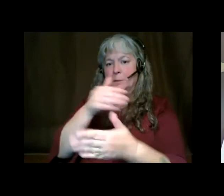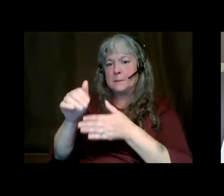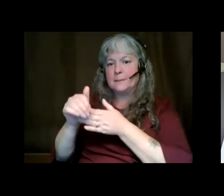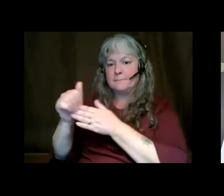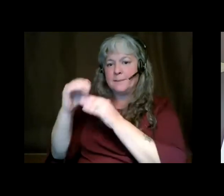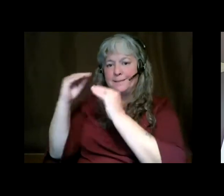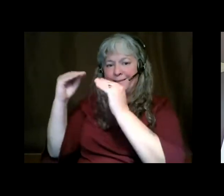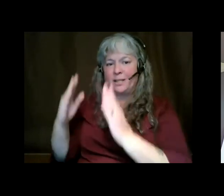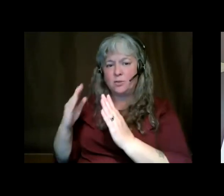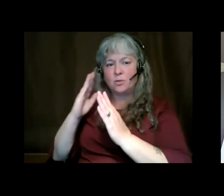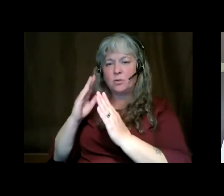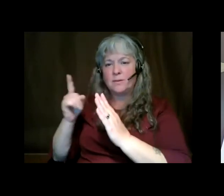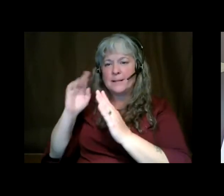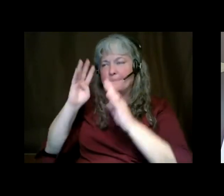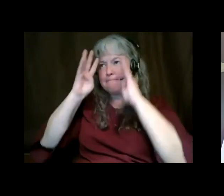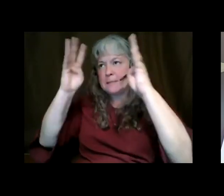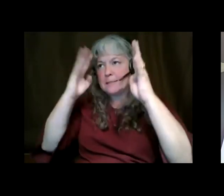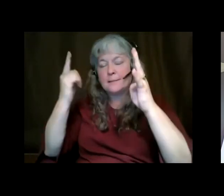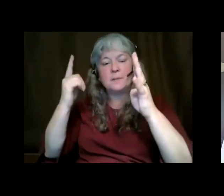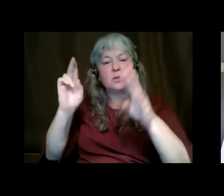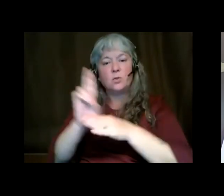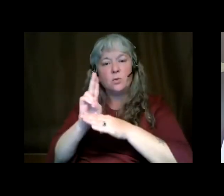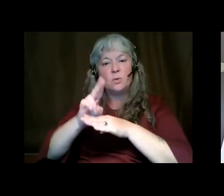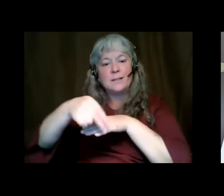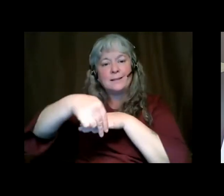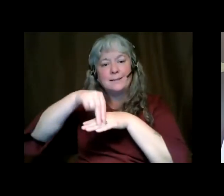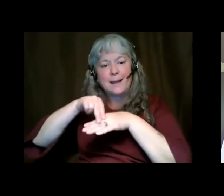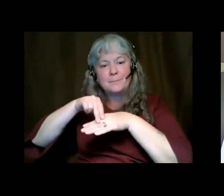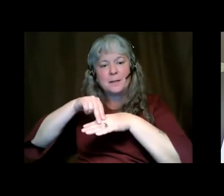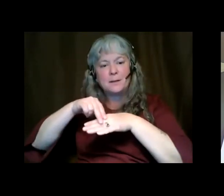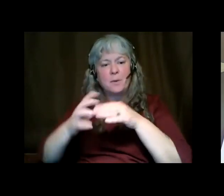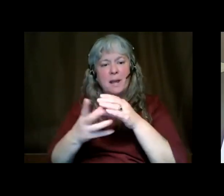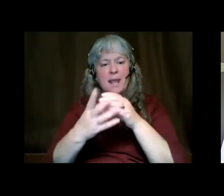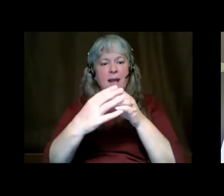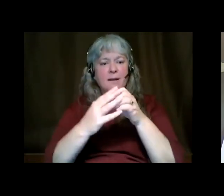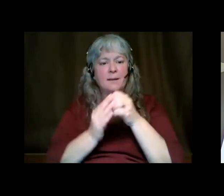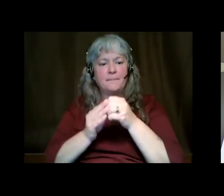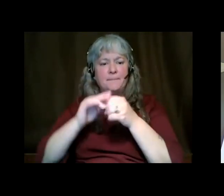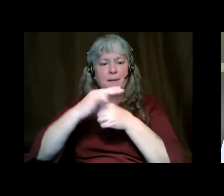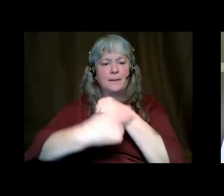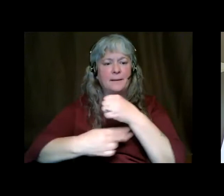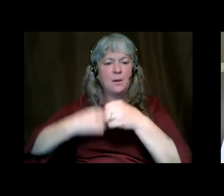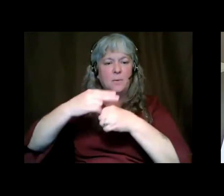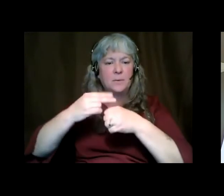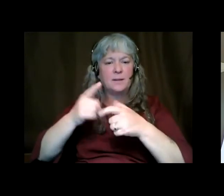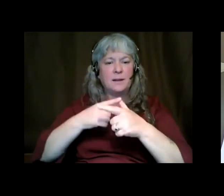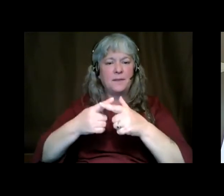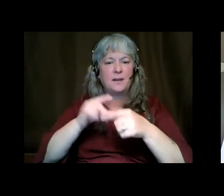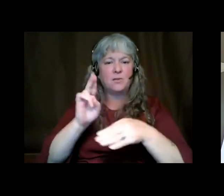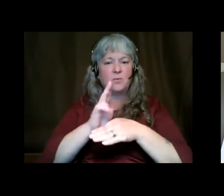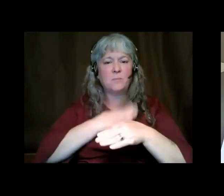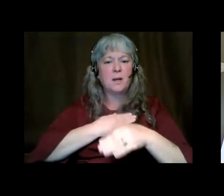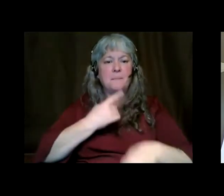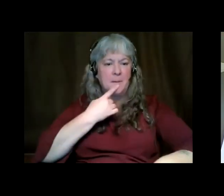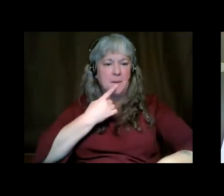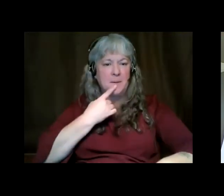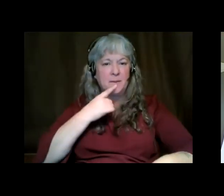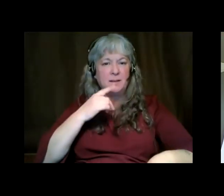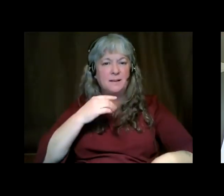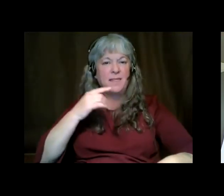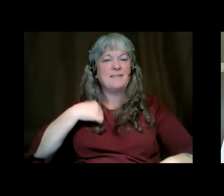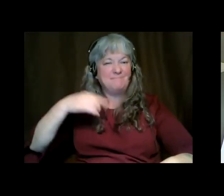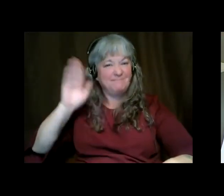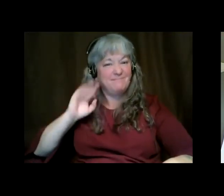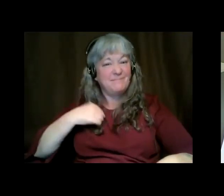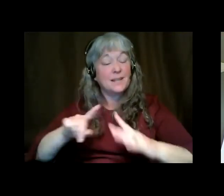closed and would allow me to use the mallet. That was really the start of my building stuff for myself